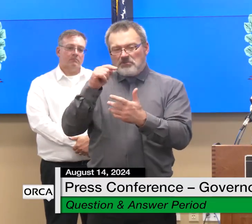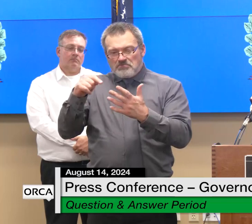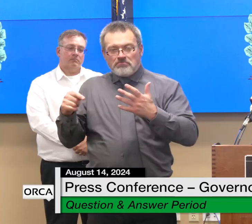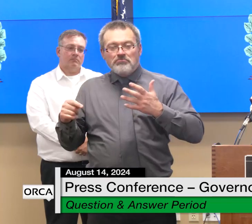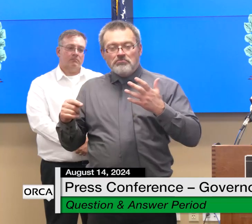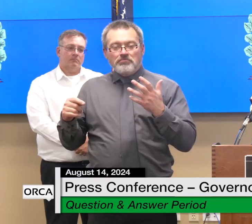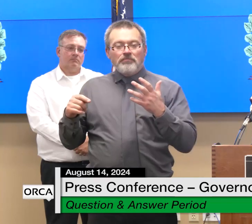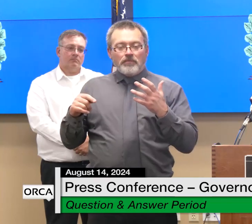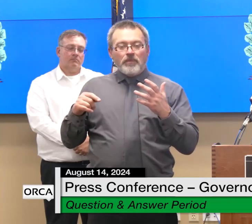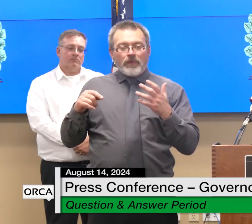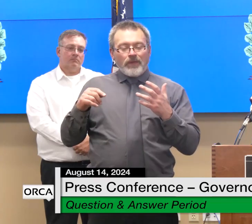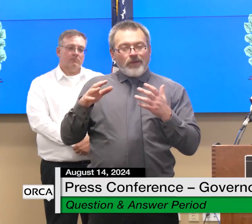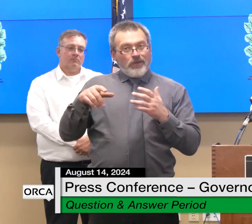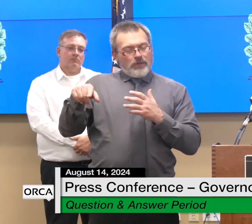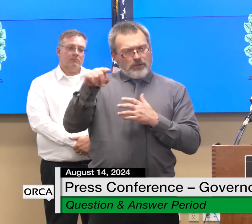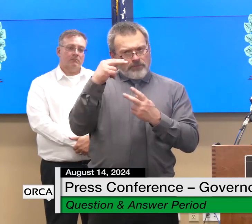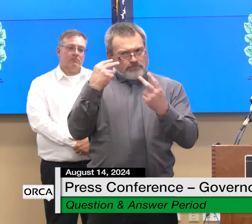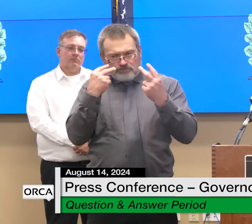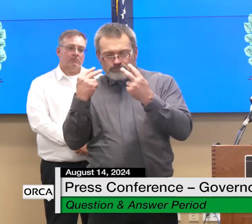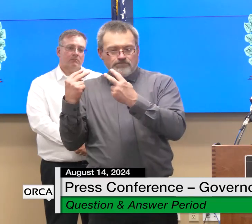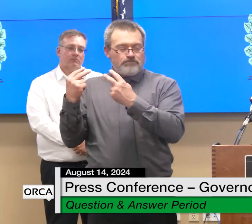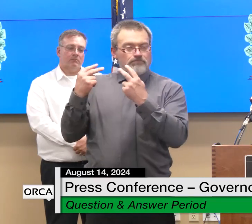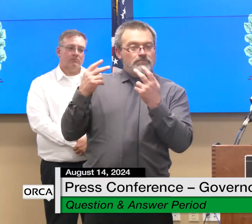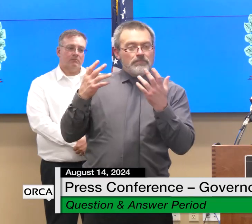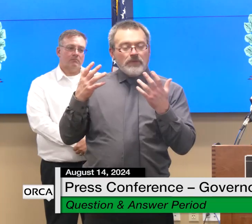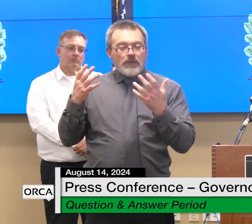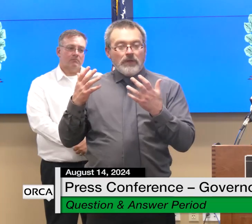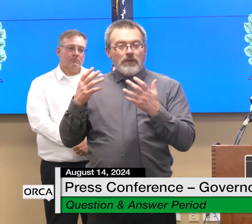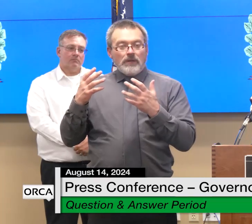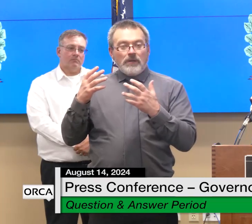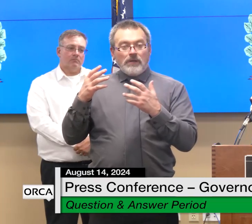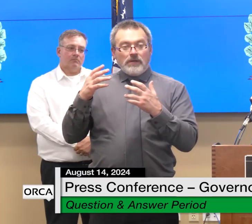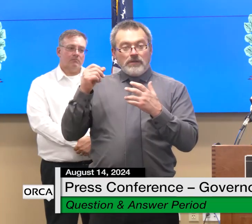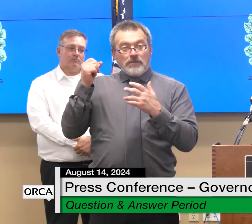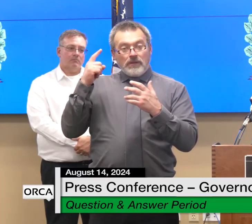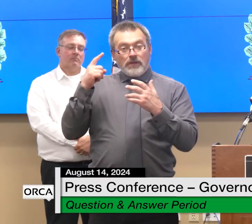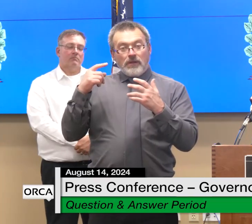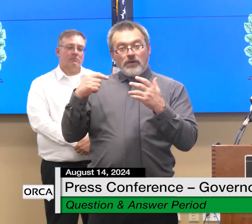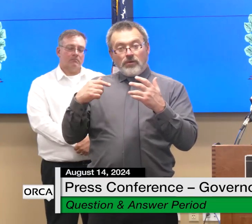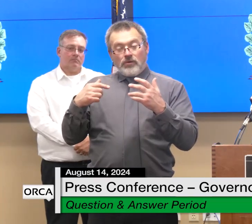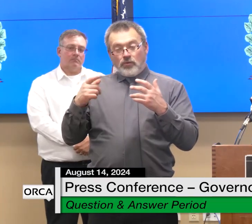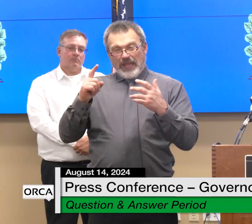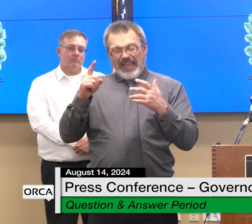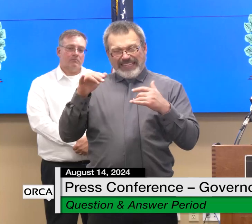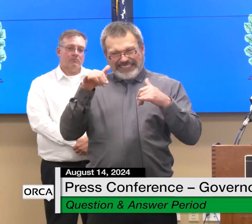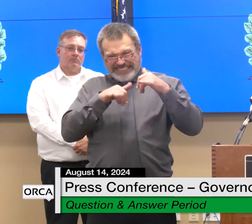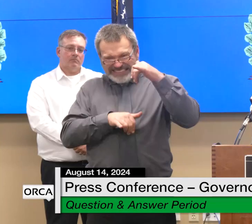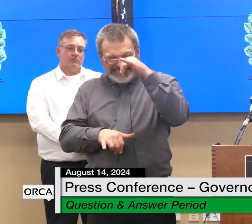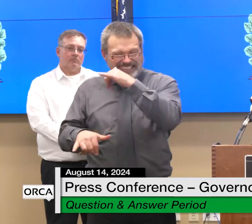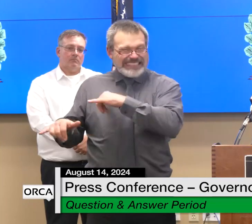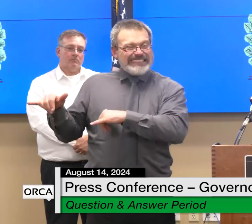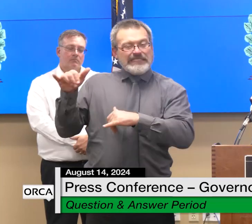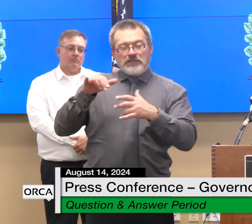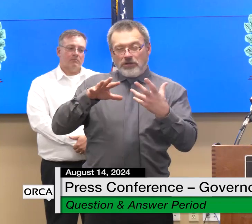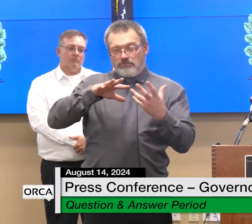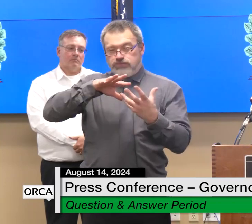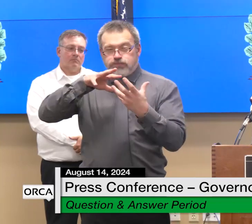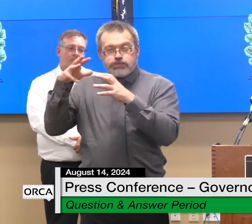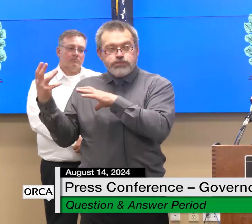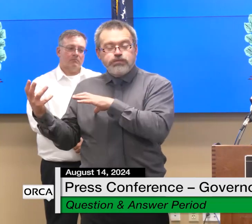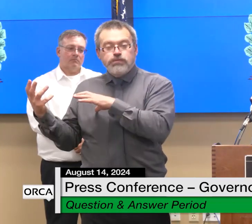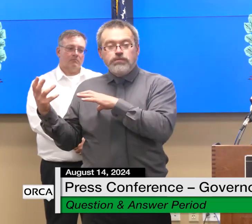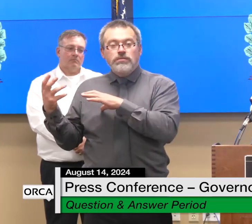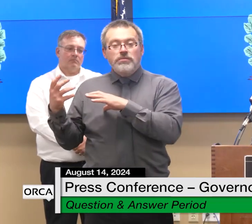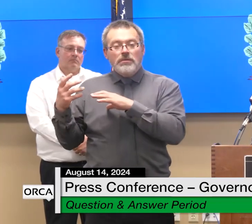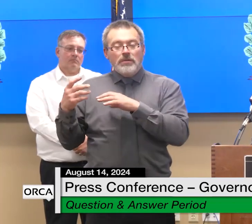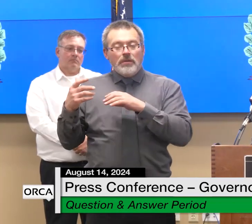readers from receiving a major disaster declaration, which is the document that we are